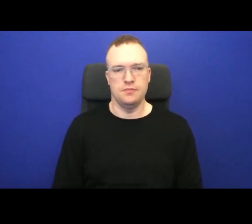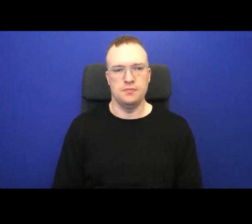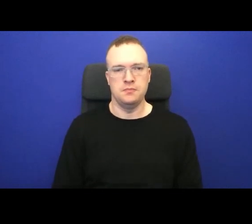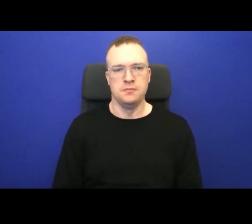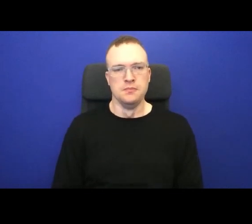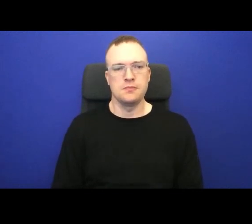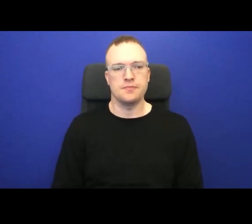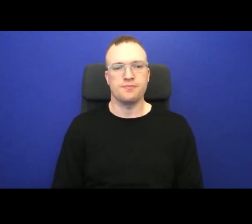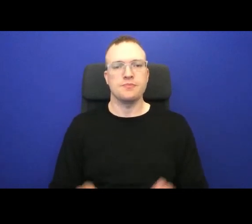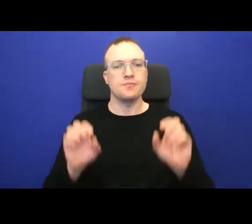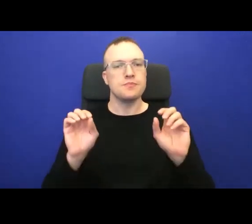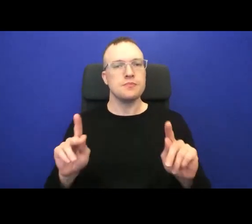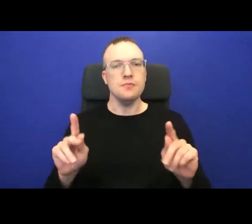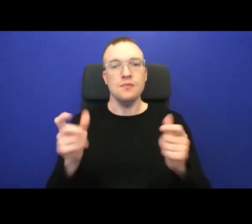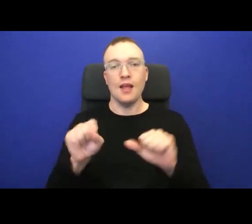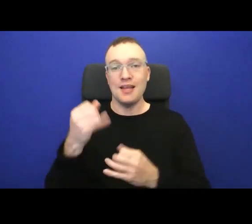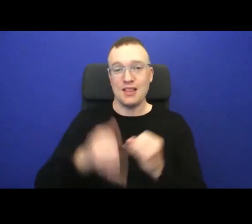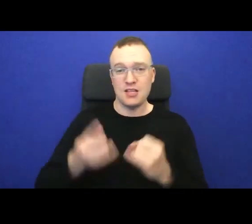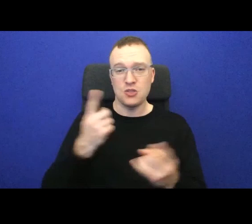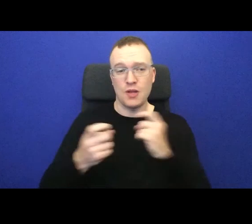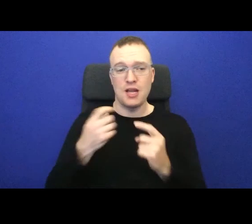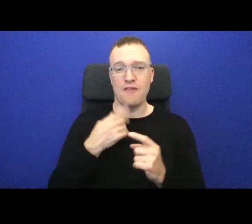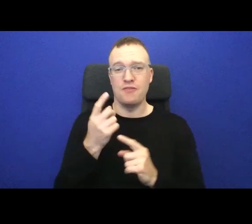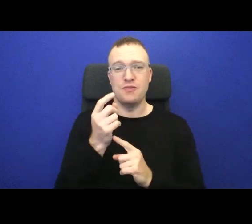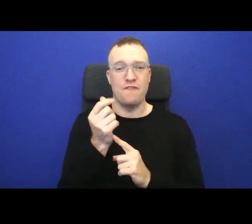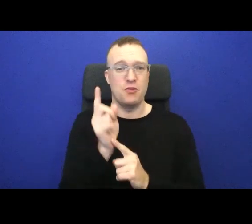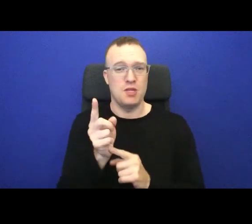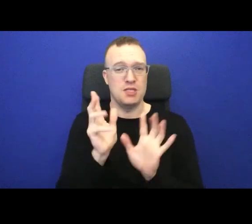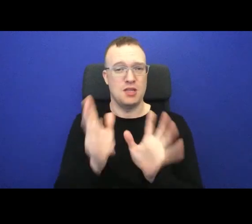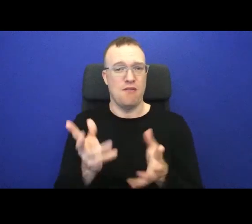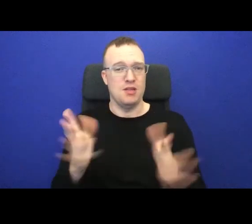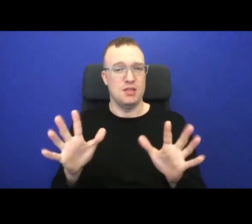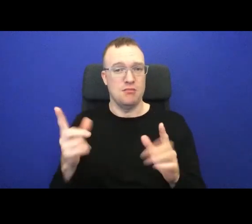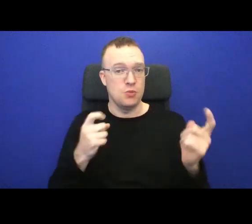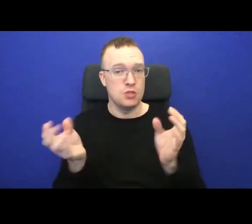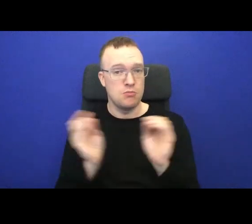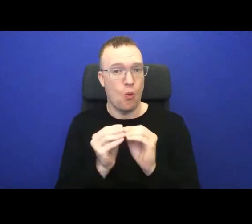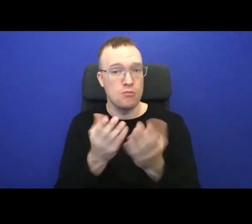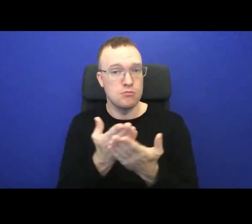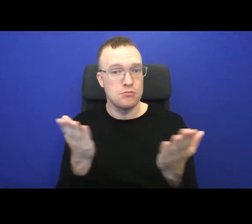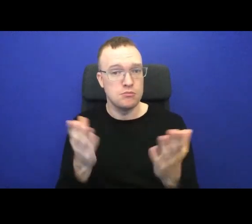Okay. Any last questions? We have just a couple of minutes left.